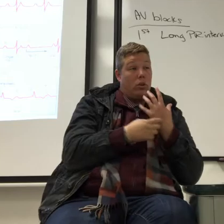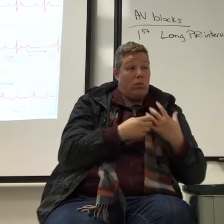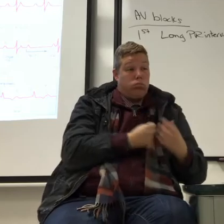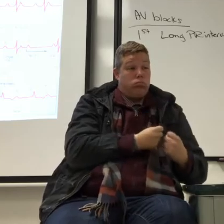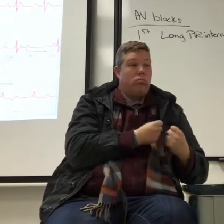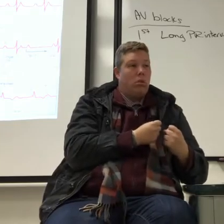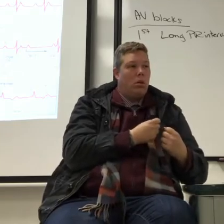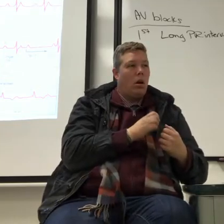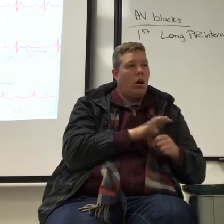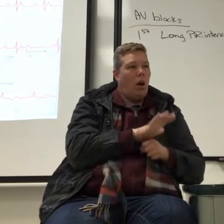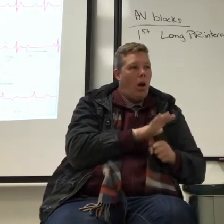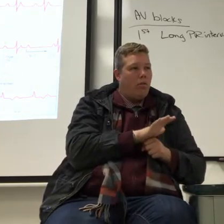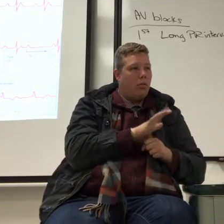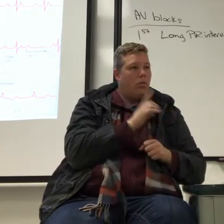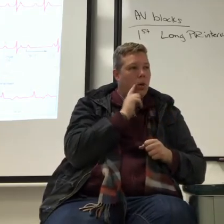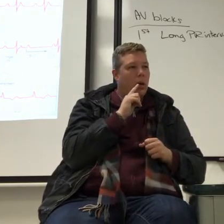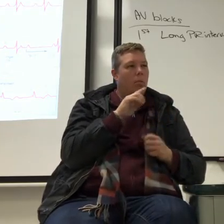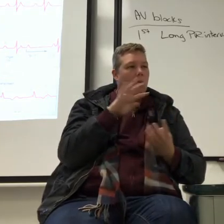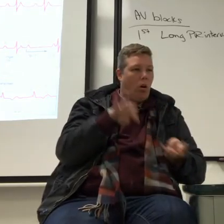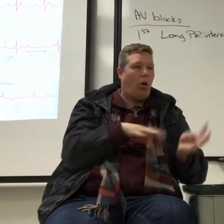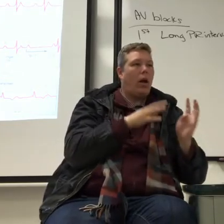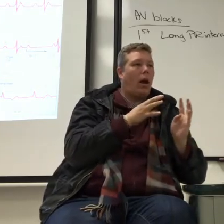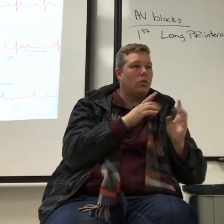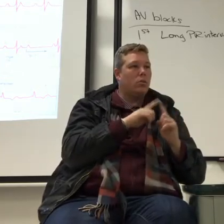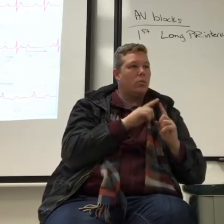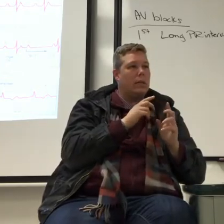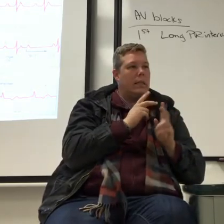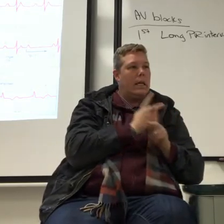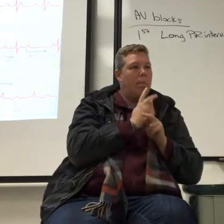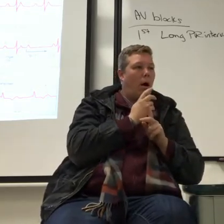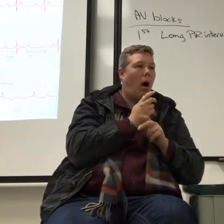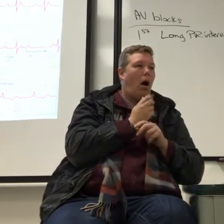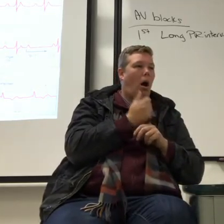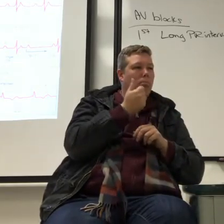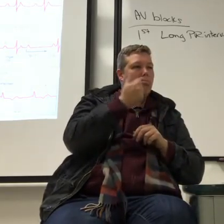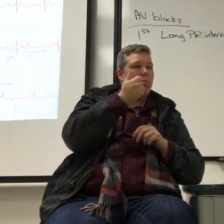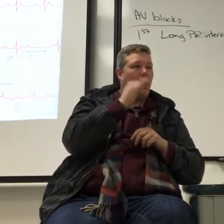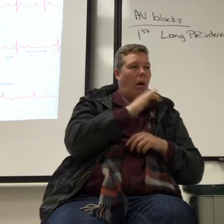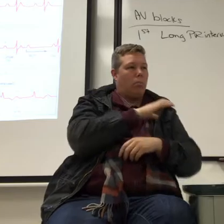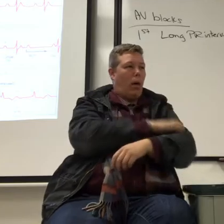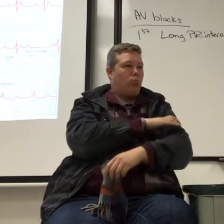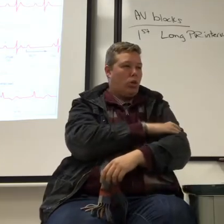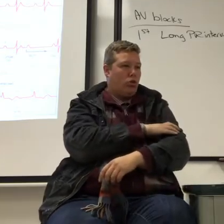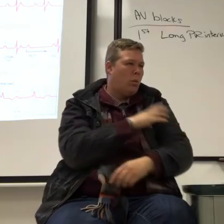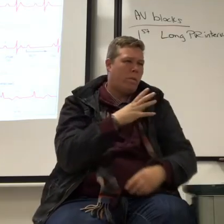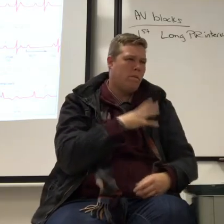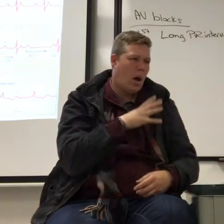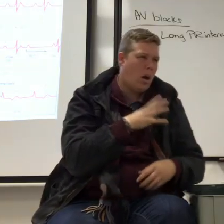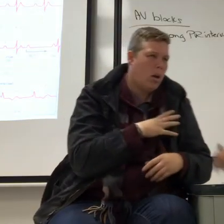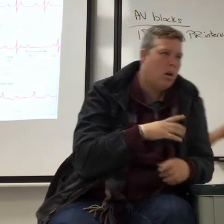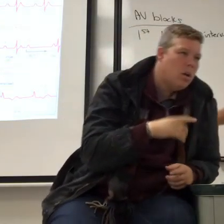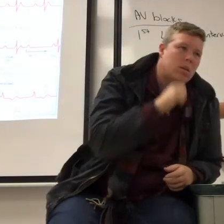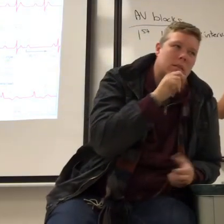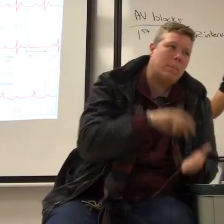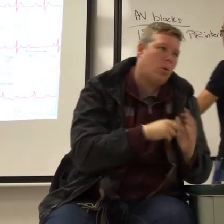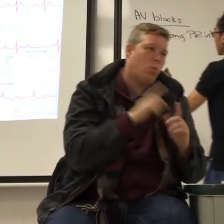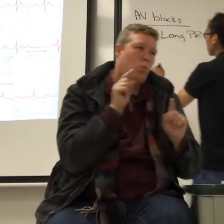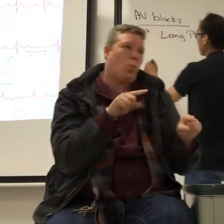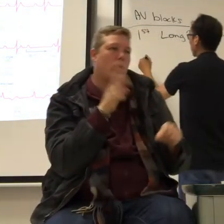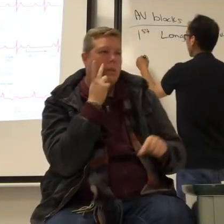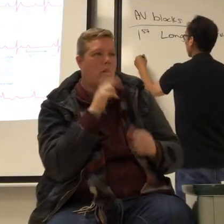keep cardiac output enough to keep blood pressure up, well, you usually don't worry about it too much. It doesn't mean you shouldn't go see the doctor.